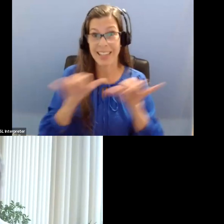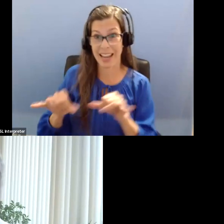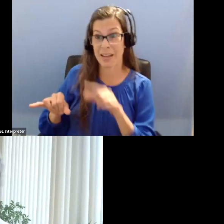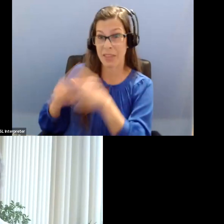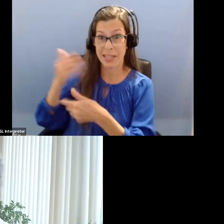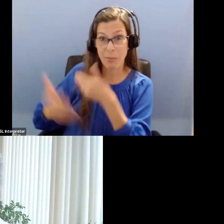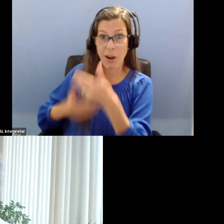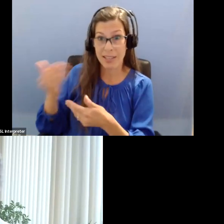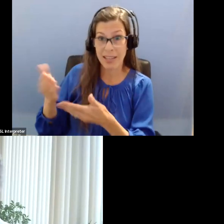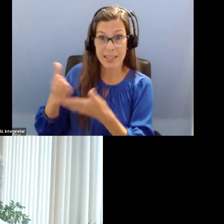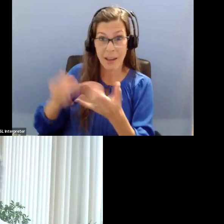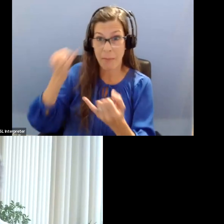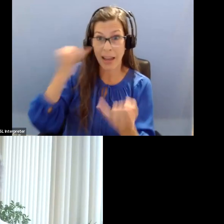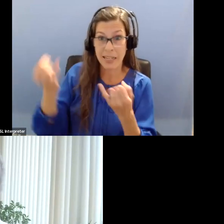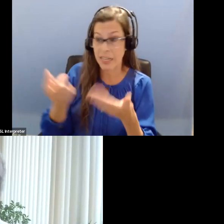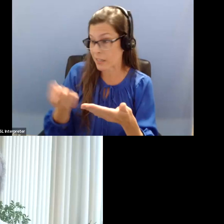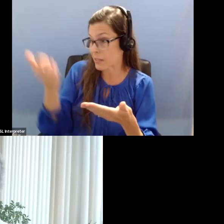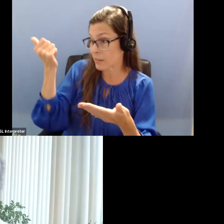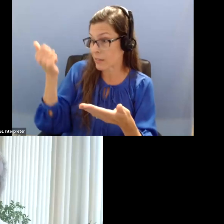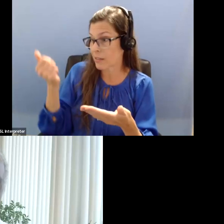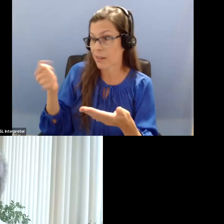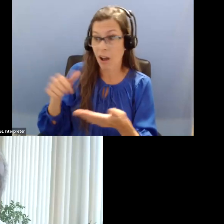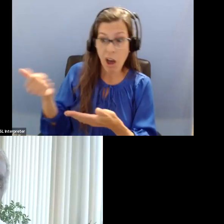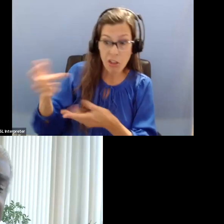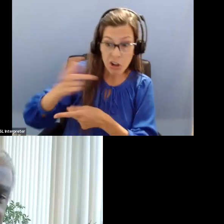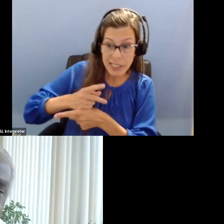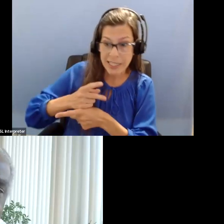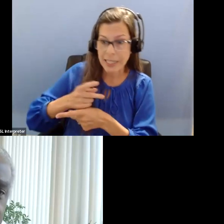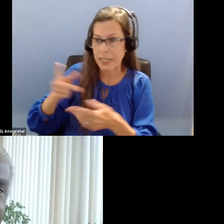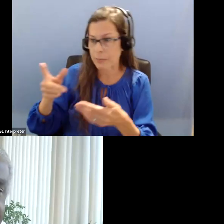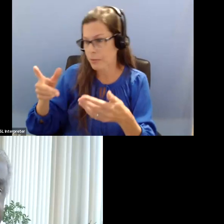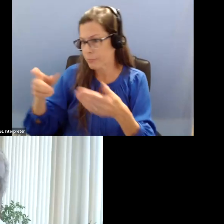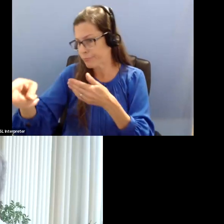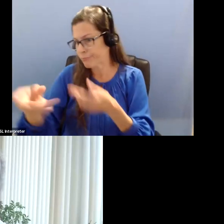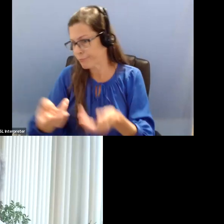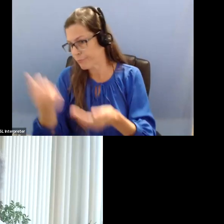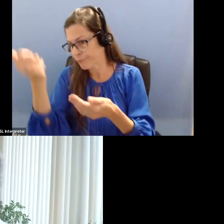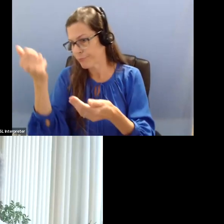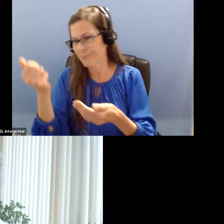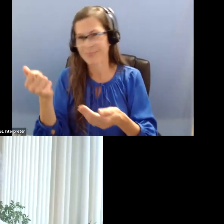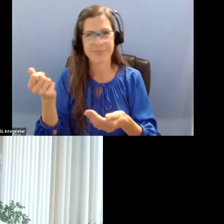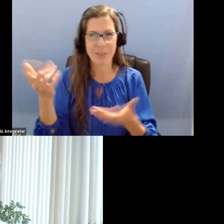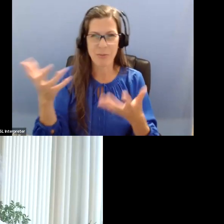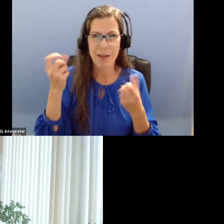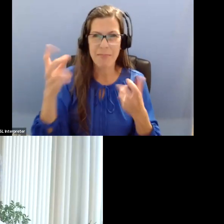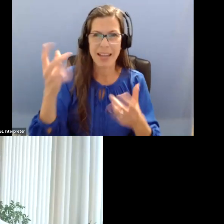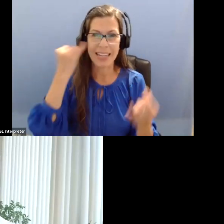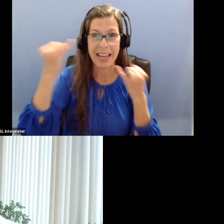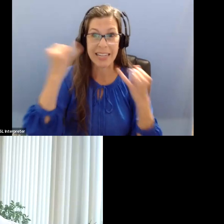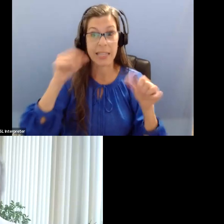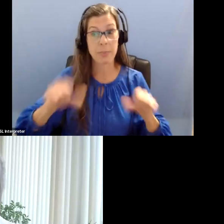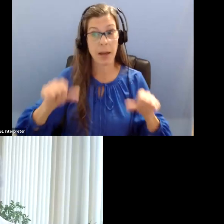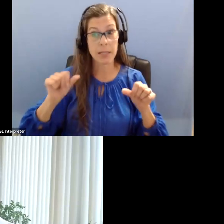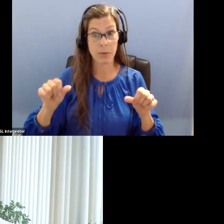day if we can be patient and prioritizing getting as many of those ideas out there as we can,